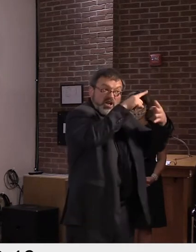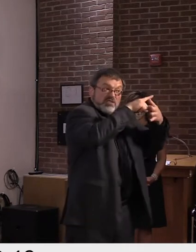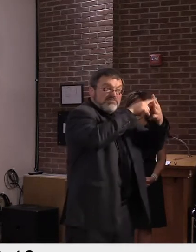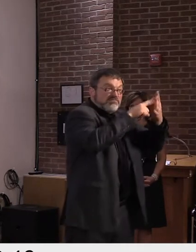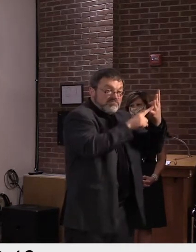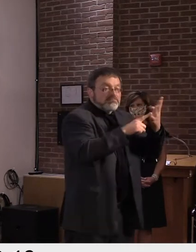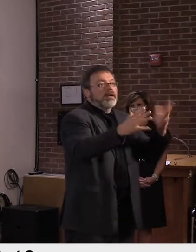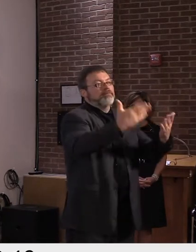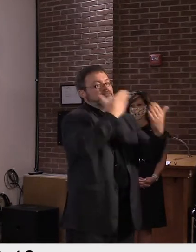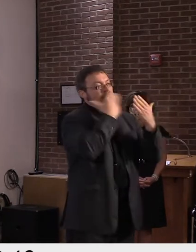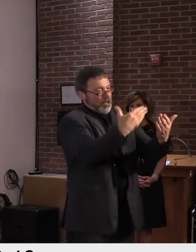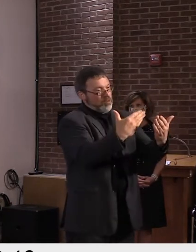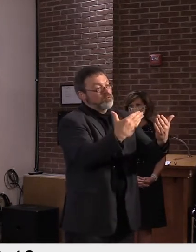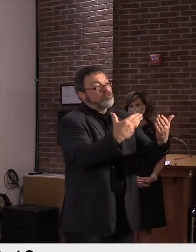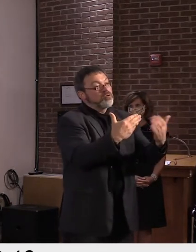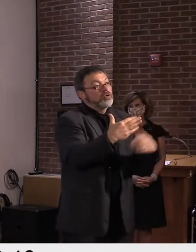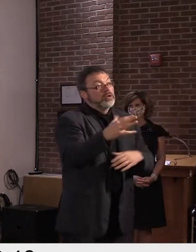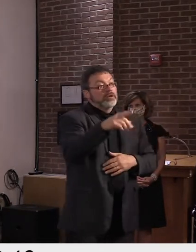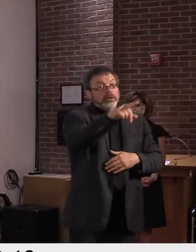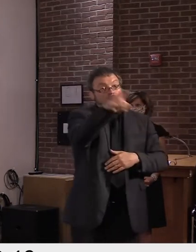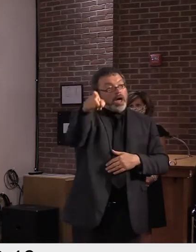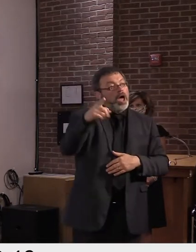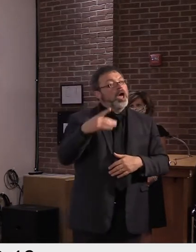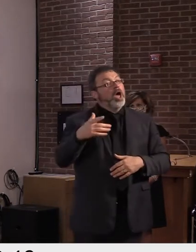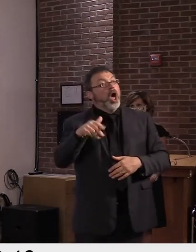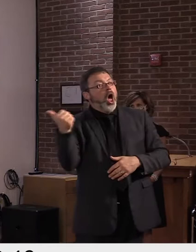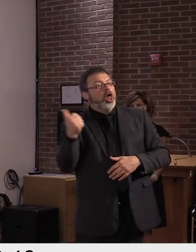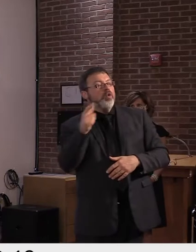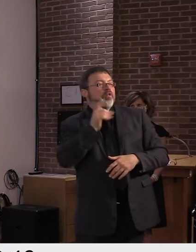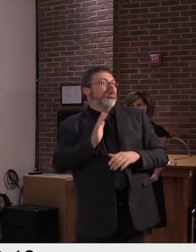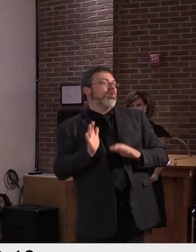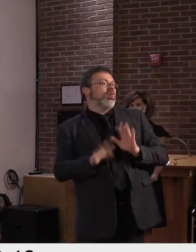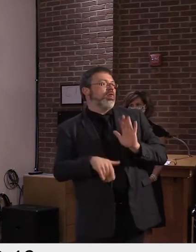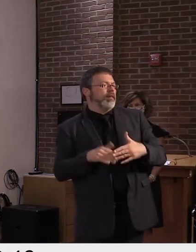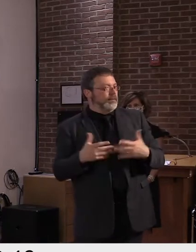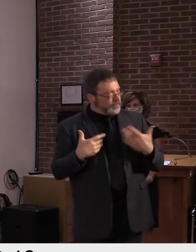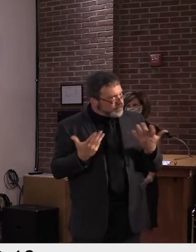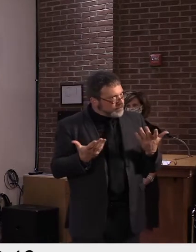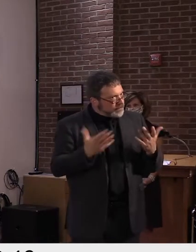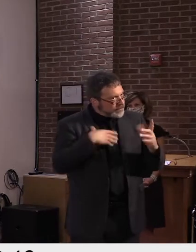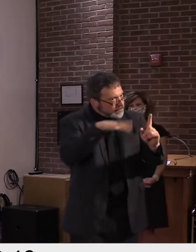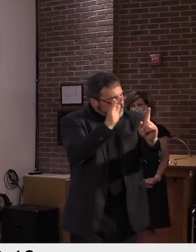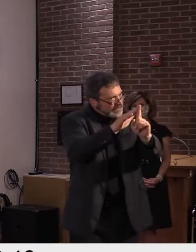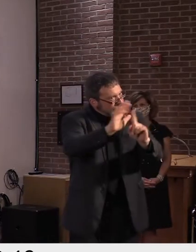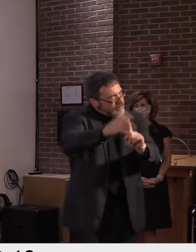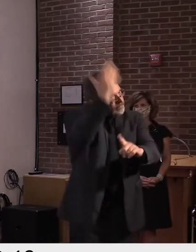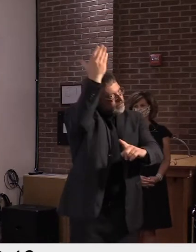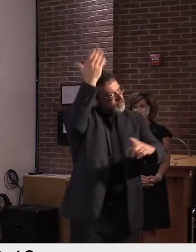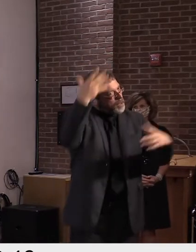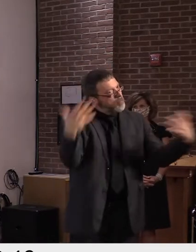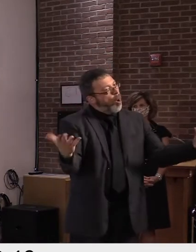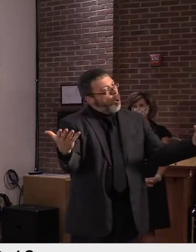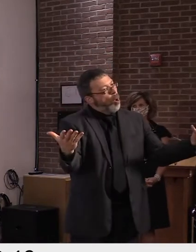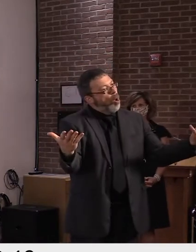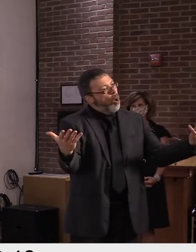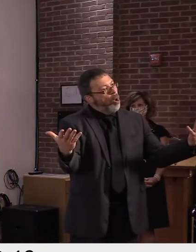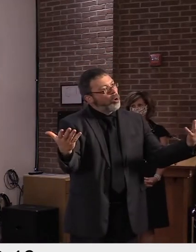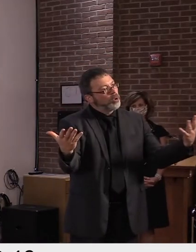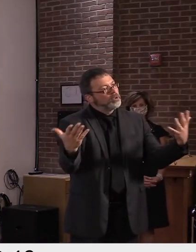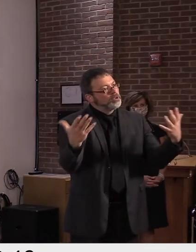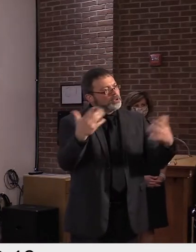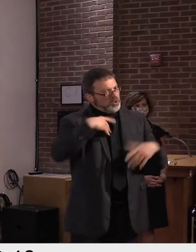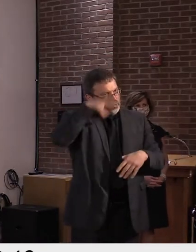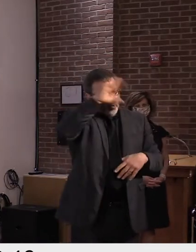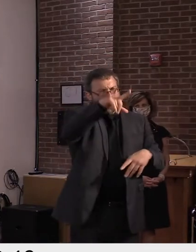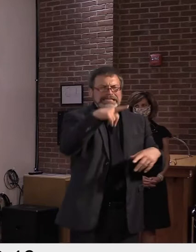is hard, and it can take a while. But as you remember from when I started, it comes down